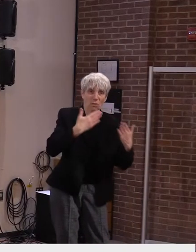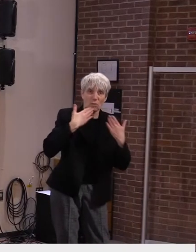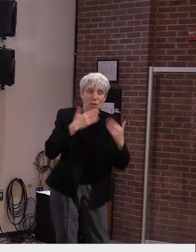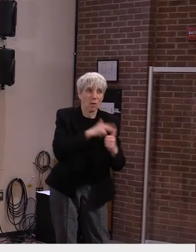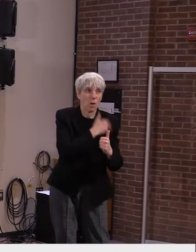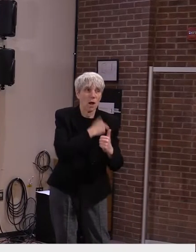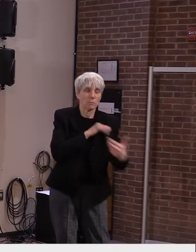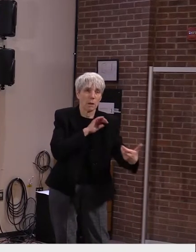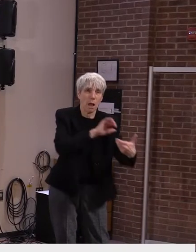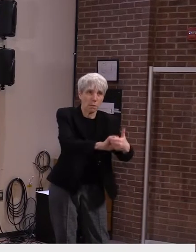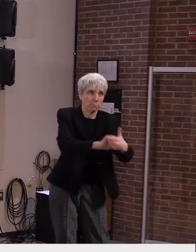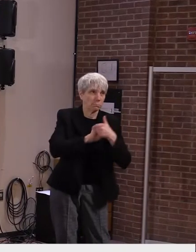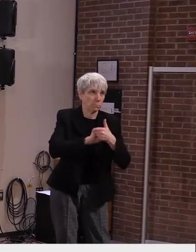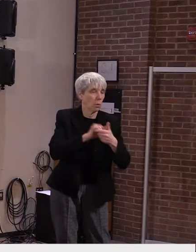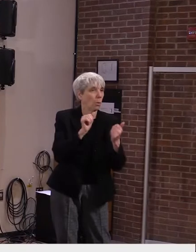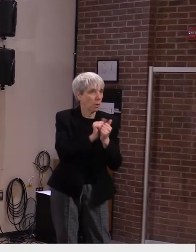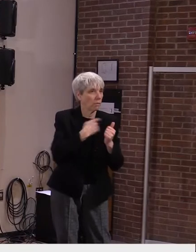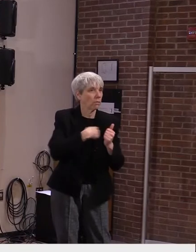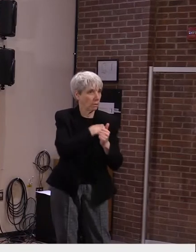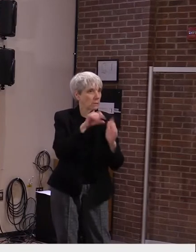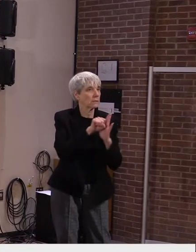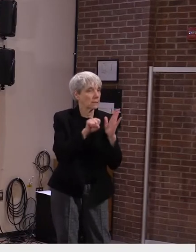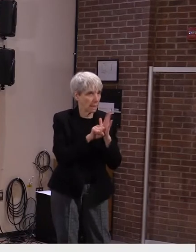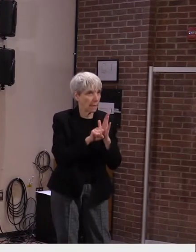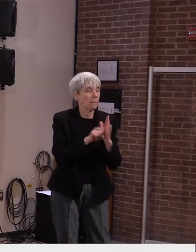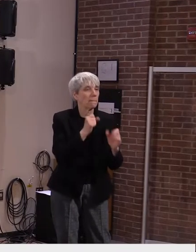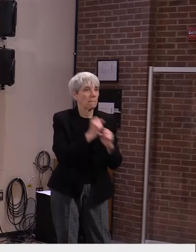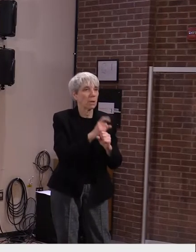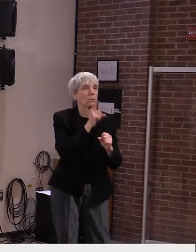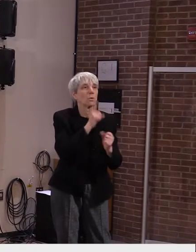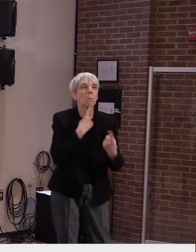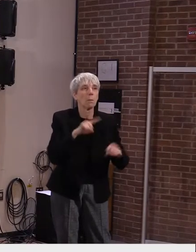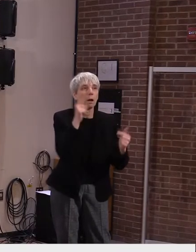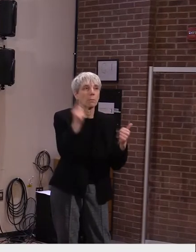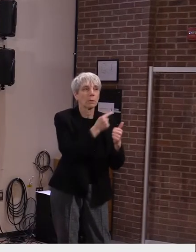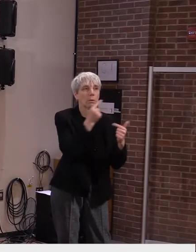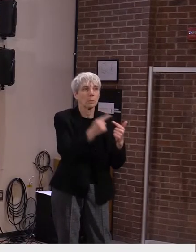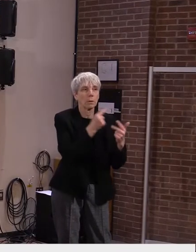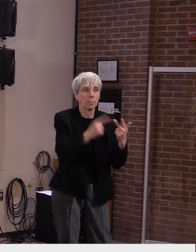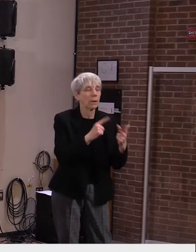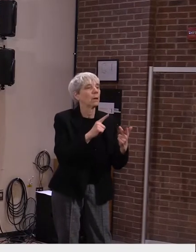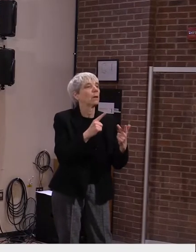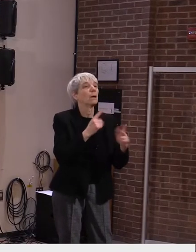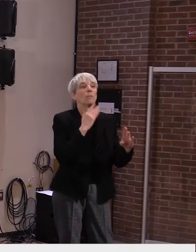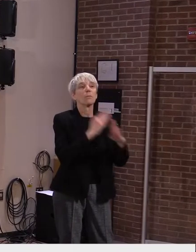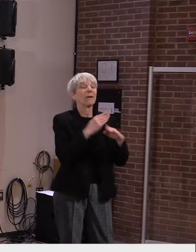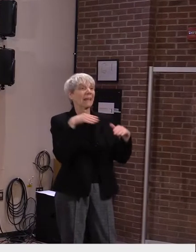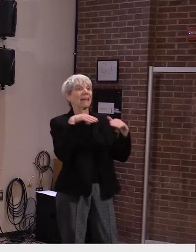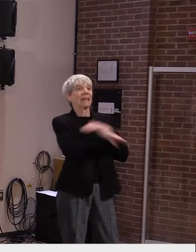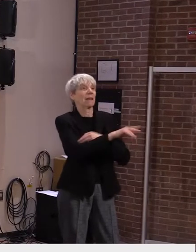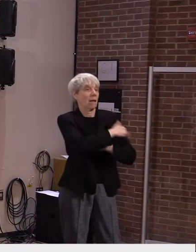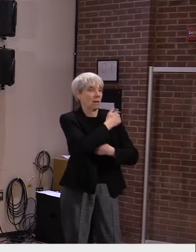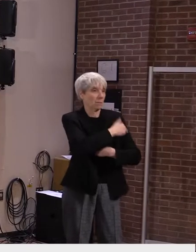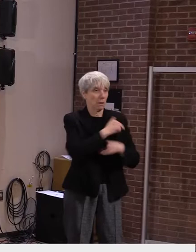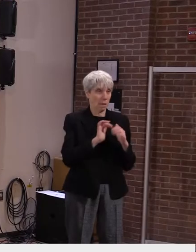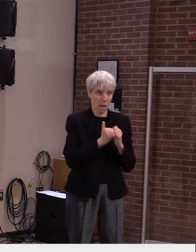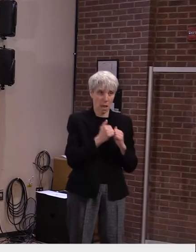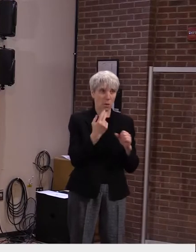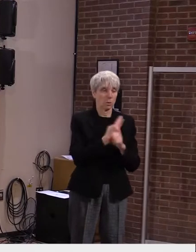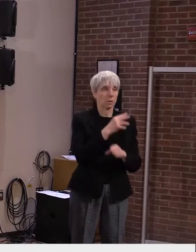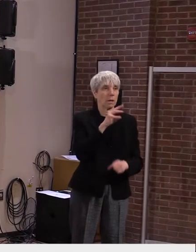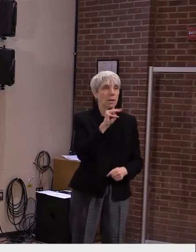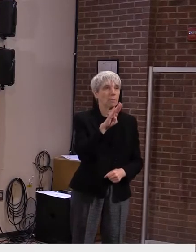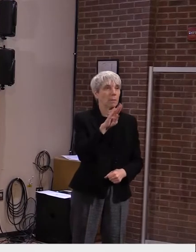with the state in making sure that we meet those three objectives. Make sure you don't go into the hospital with monoclonal antibodies